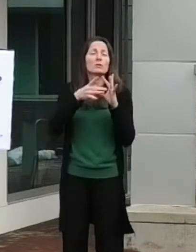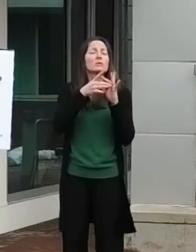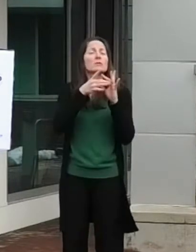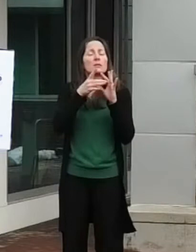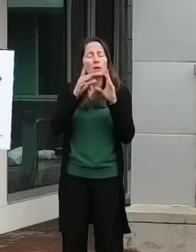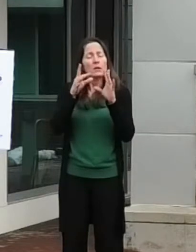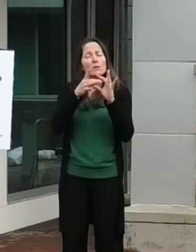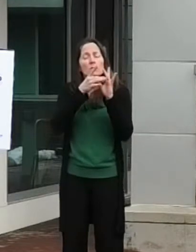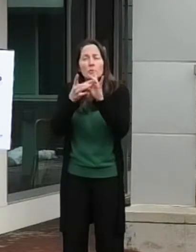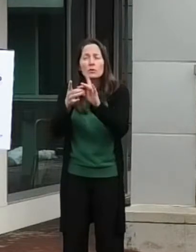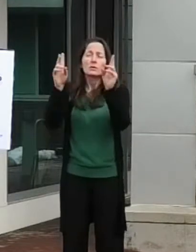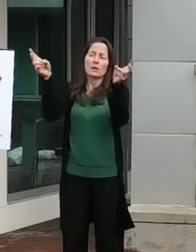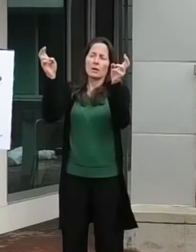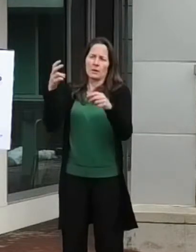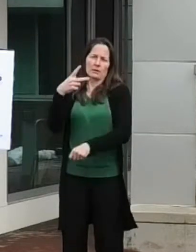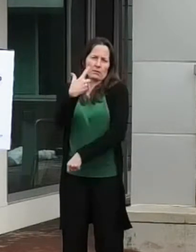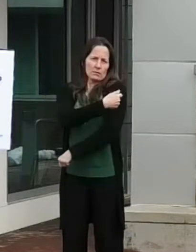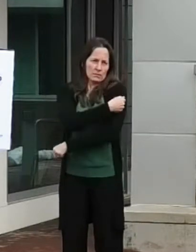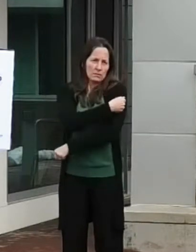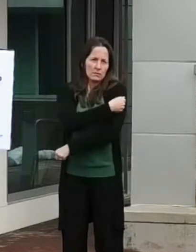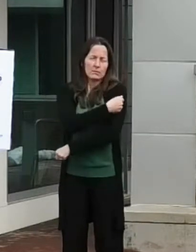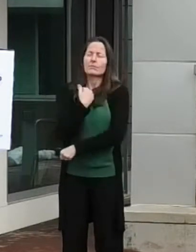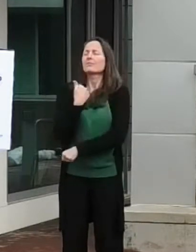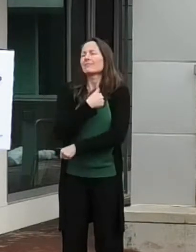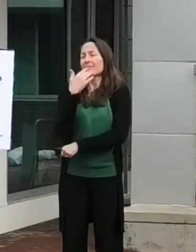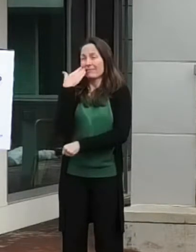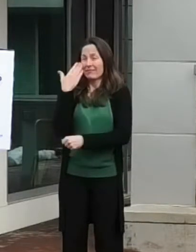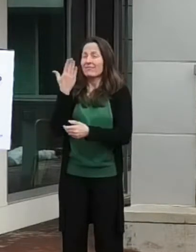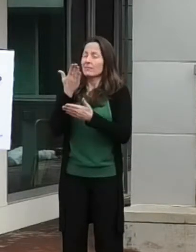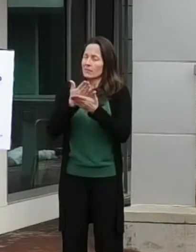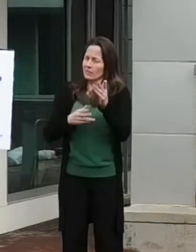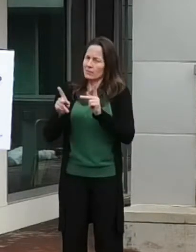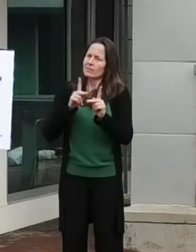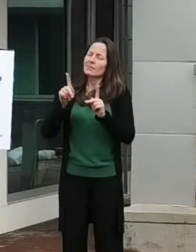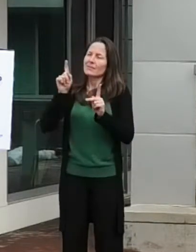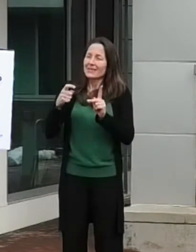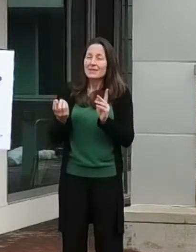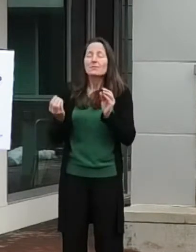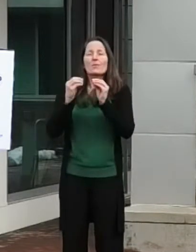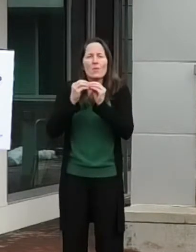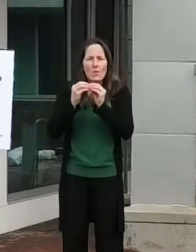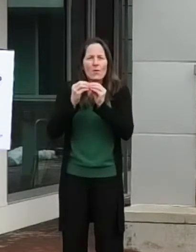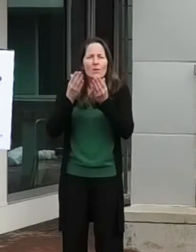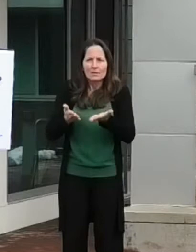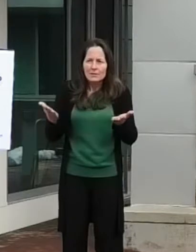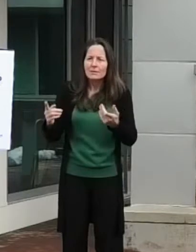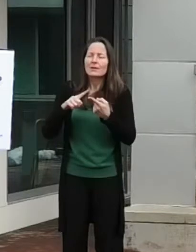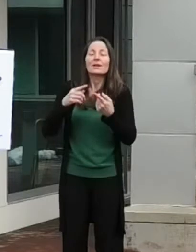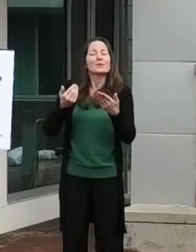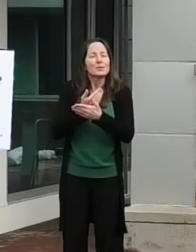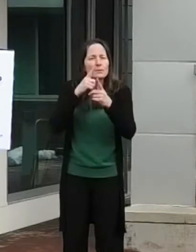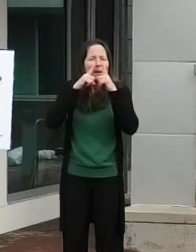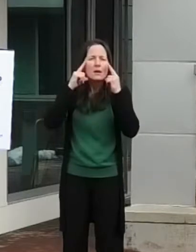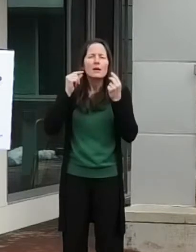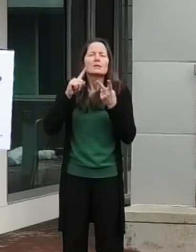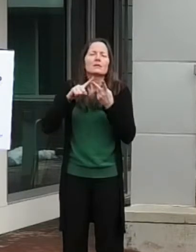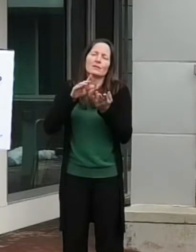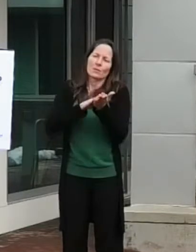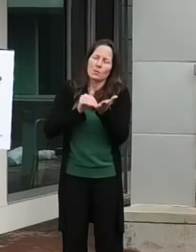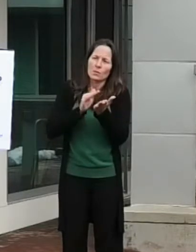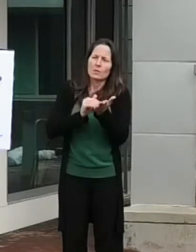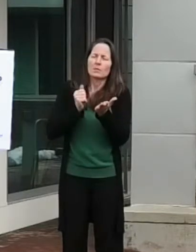need more supplies like new masks and soap to just stay